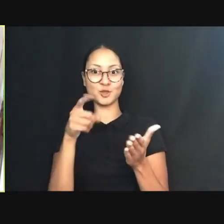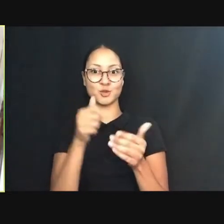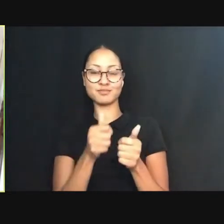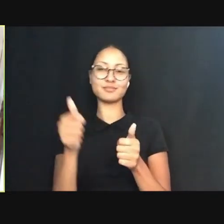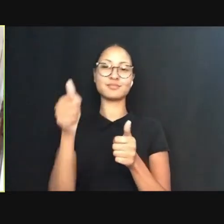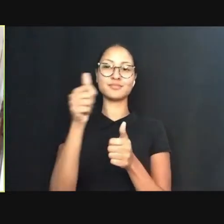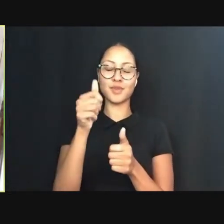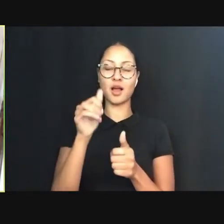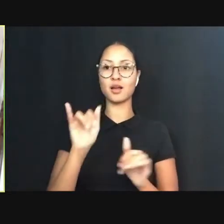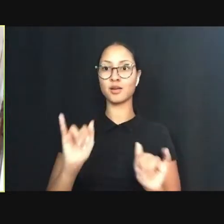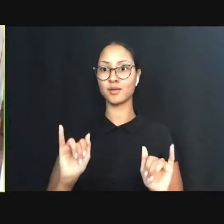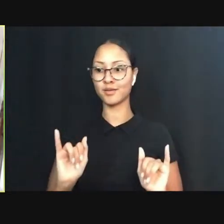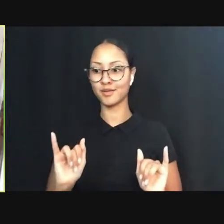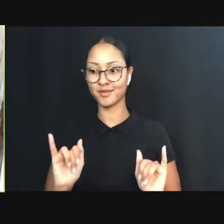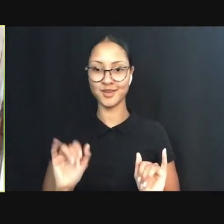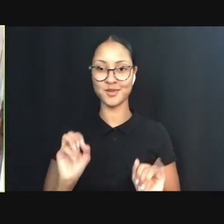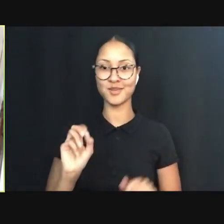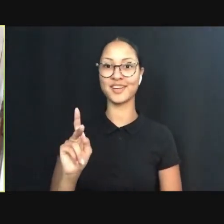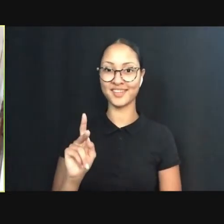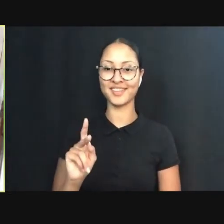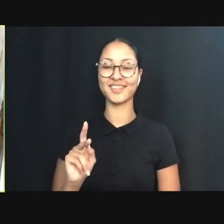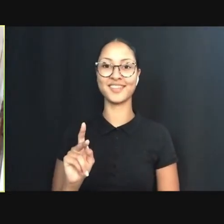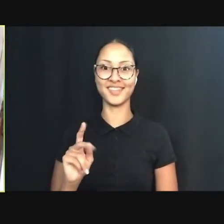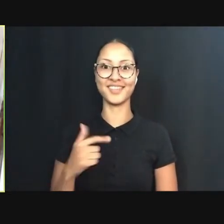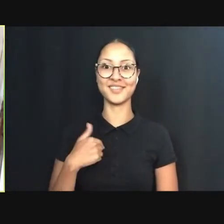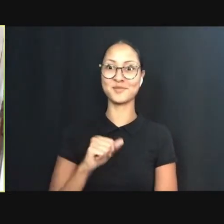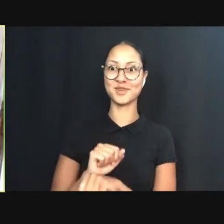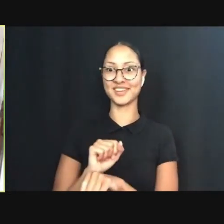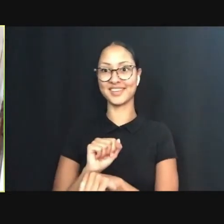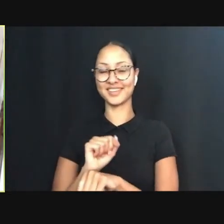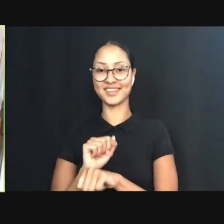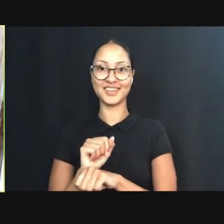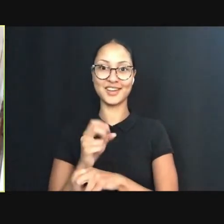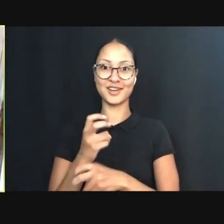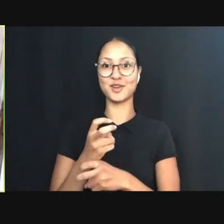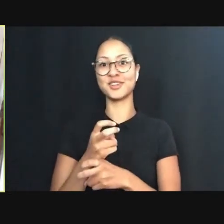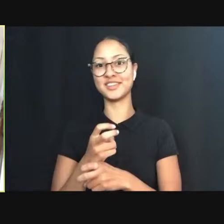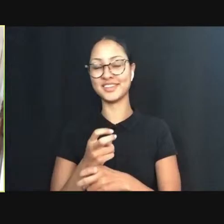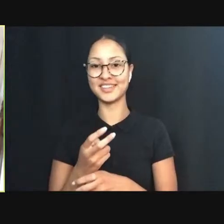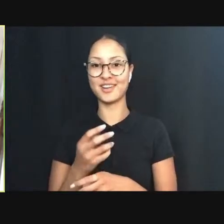like what the practice of that is. So